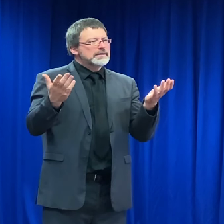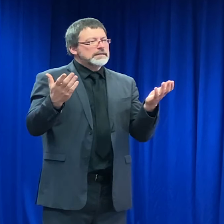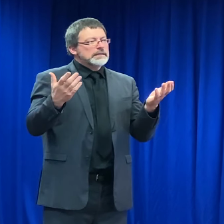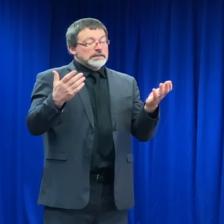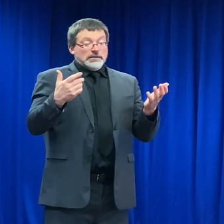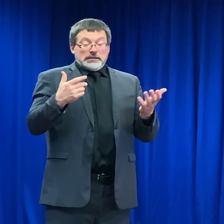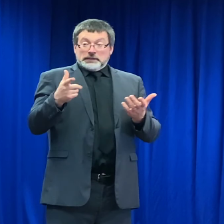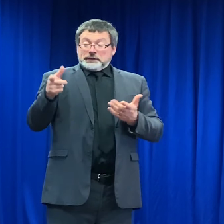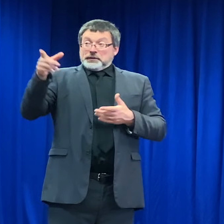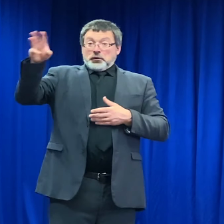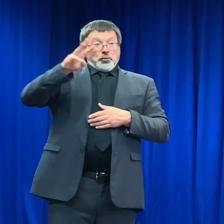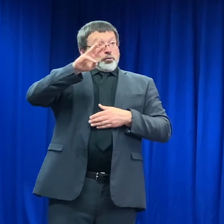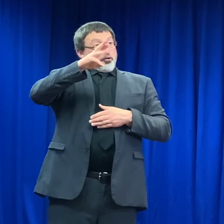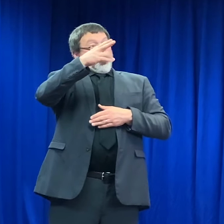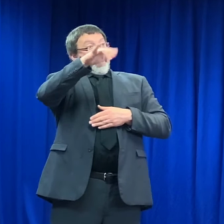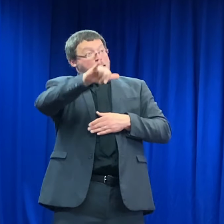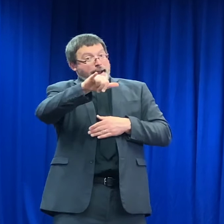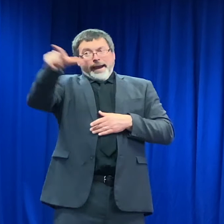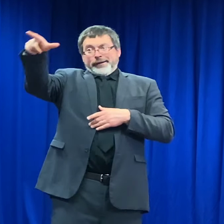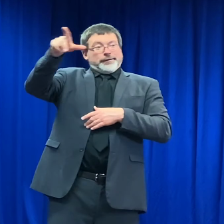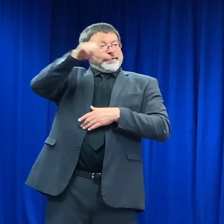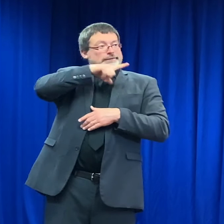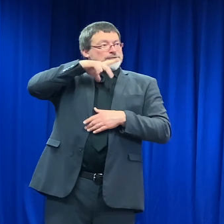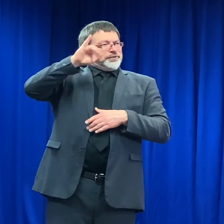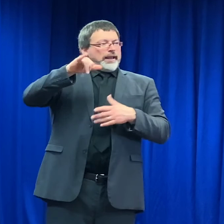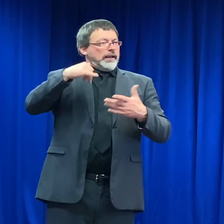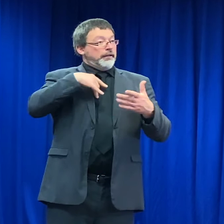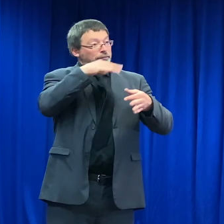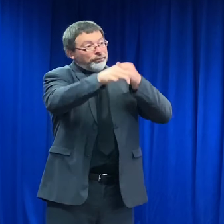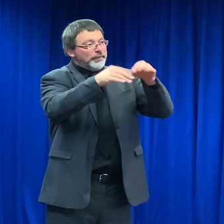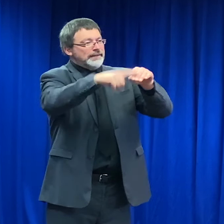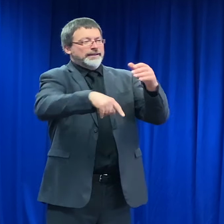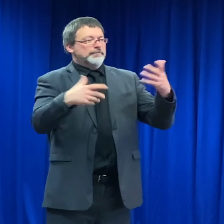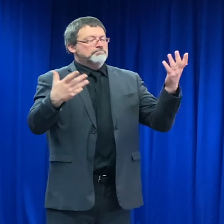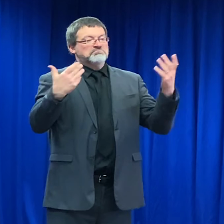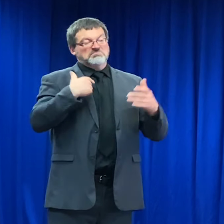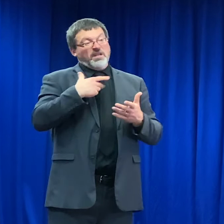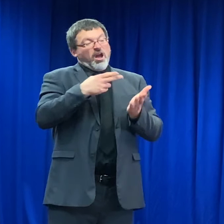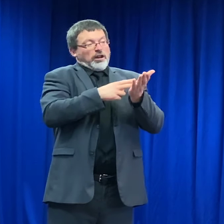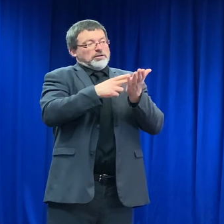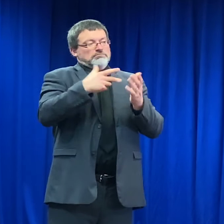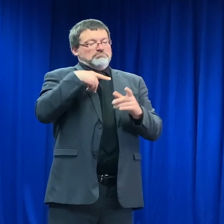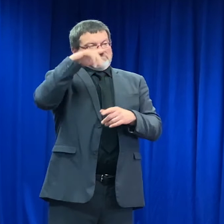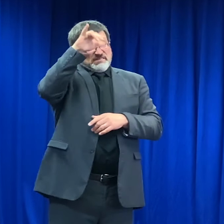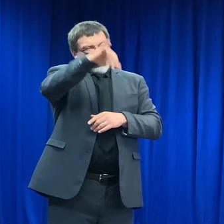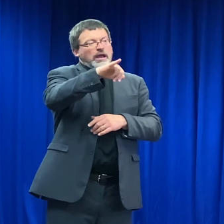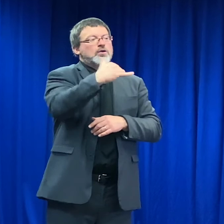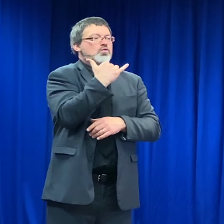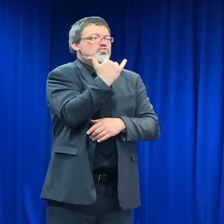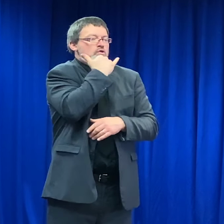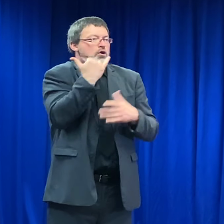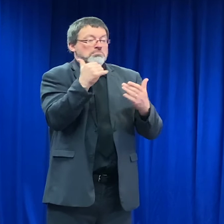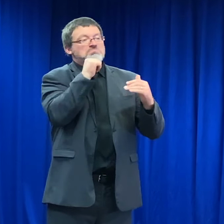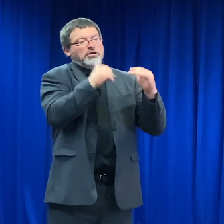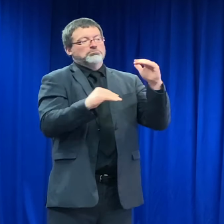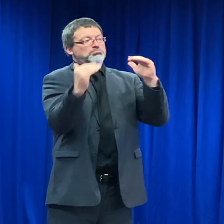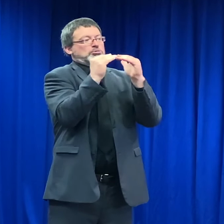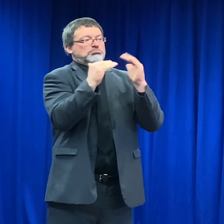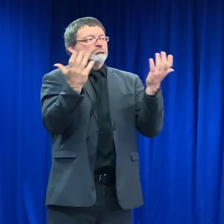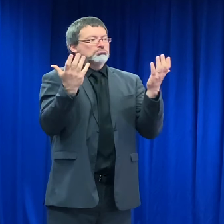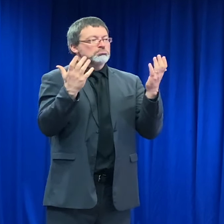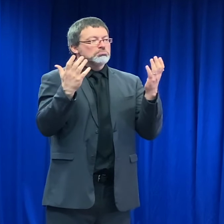But I will opine on the wrongness of it. It's just wrong. It's not fair. It's an unfair process. And they keep bringing up politics. I